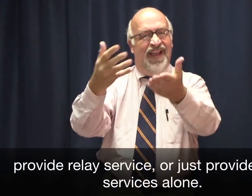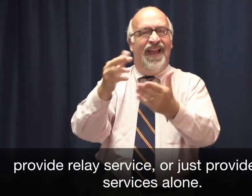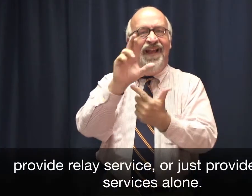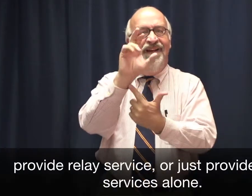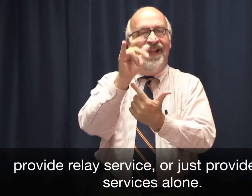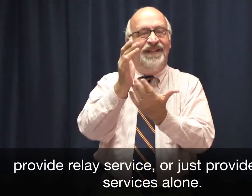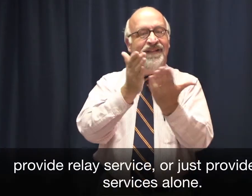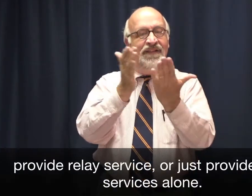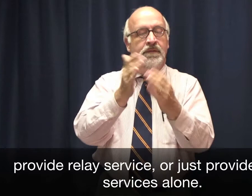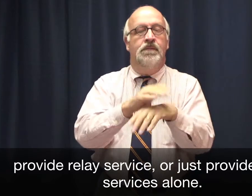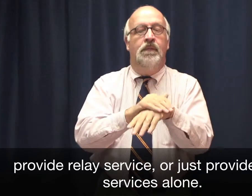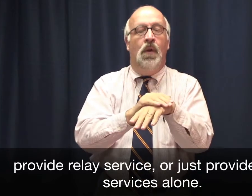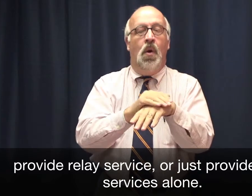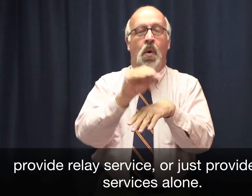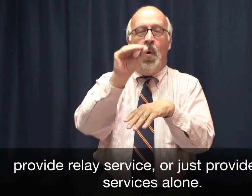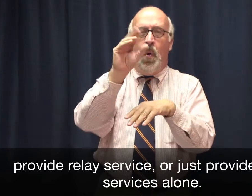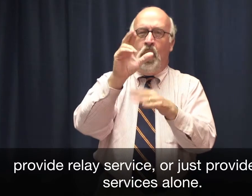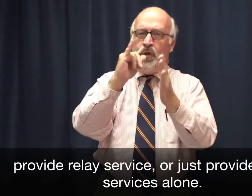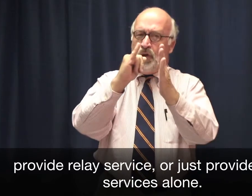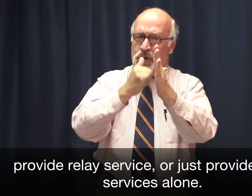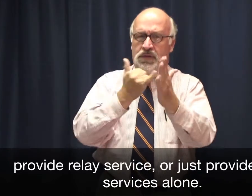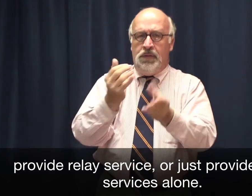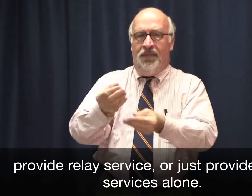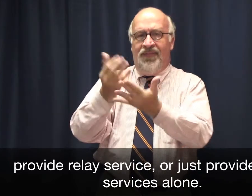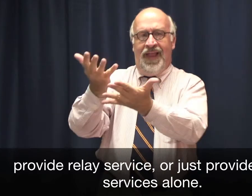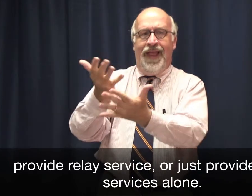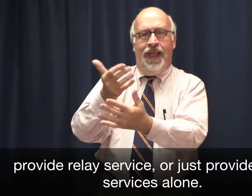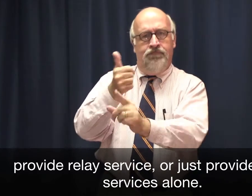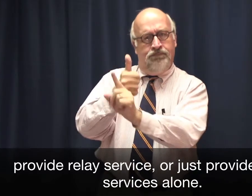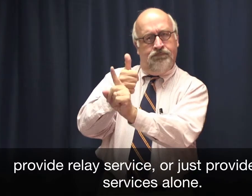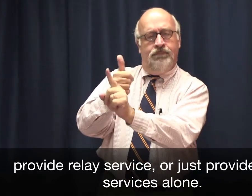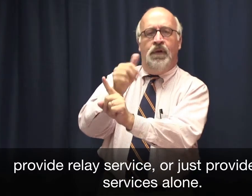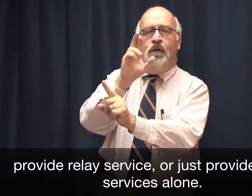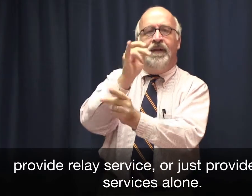relay service or just provide relay services alone.